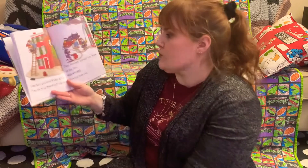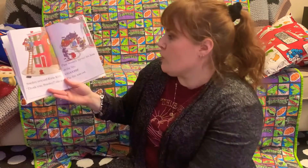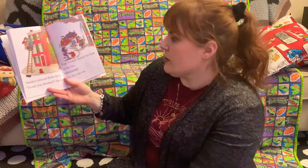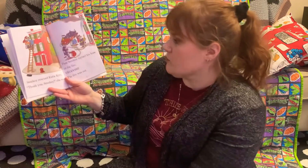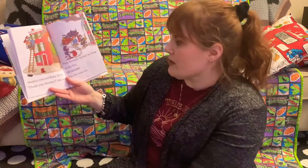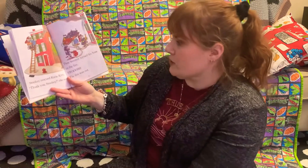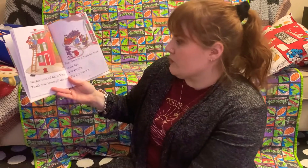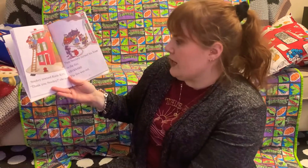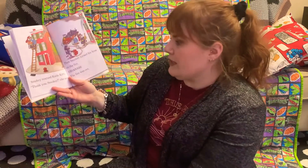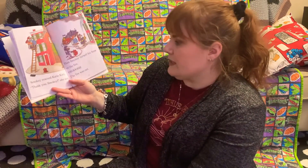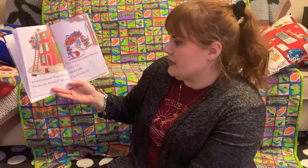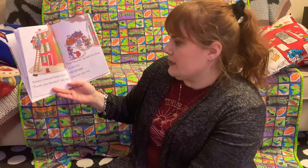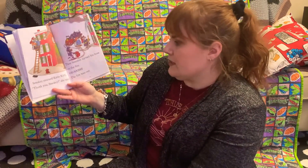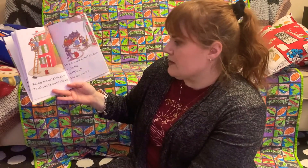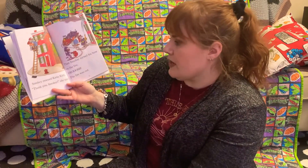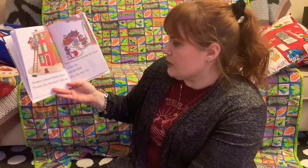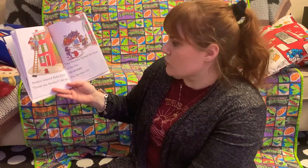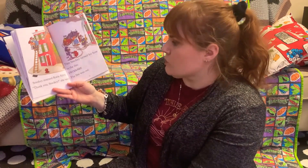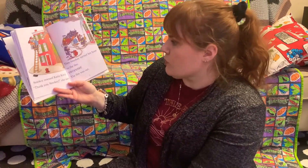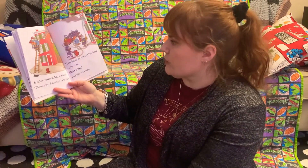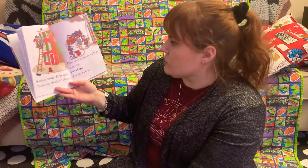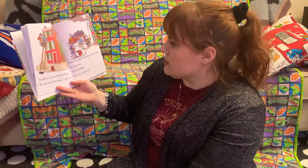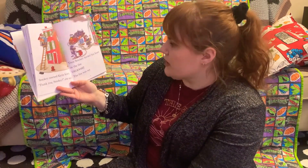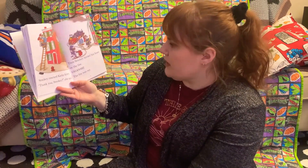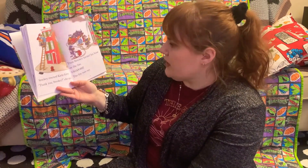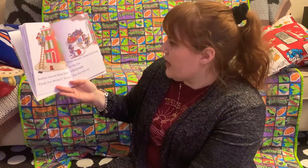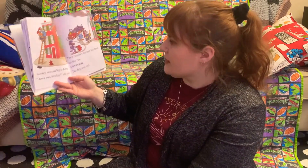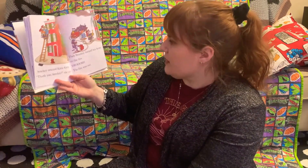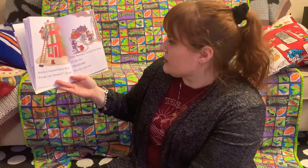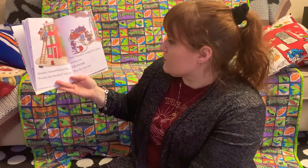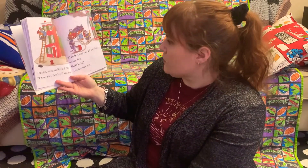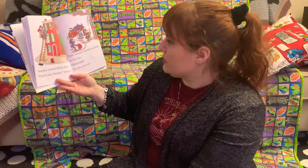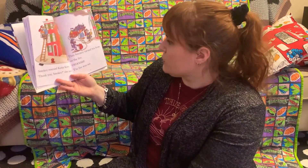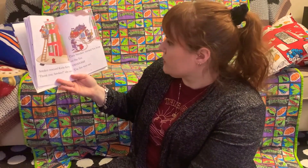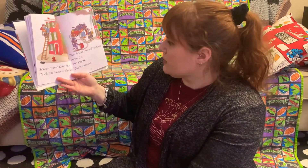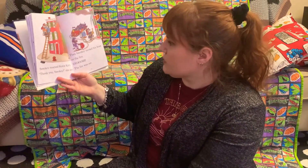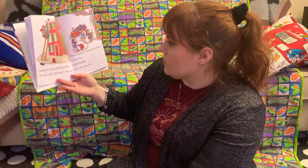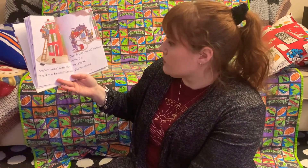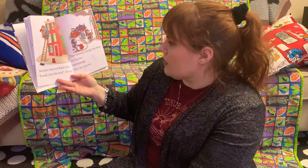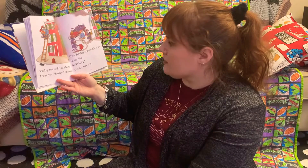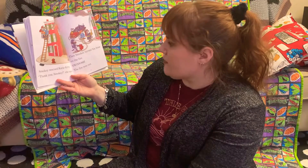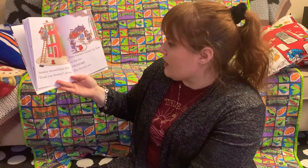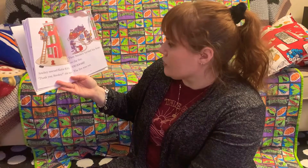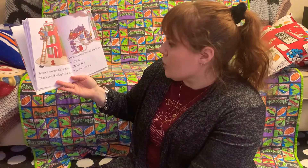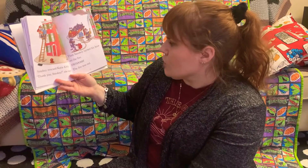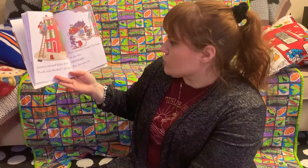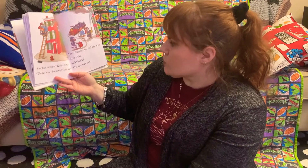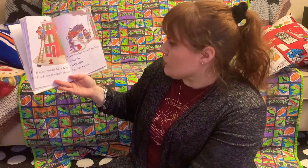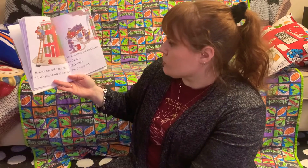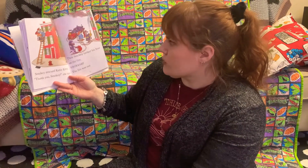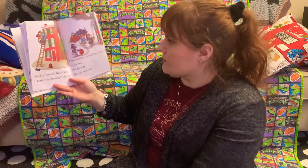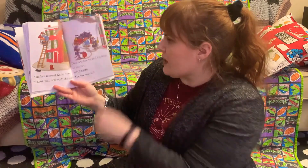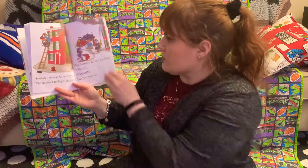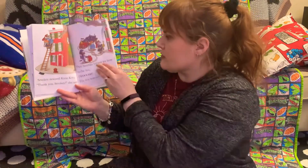Smokey rescued Katie Kitty. "Thank you, Smokey," she said. Then Smokey turned his hose on the fire. Swoosh, the fire was out.